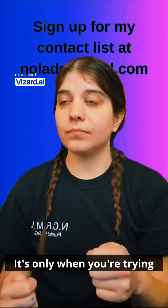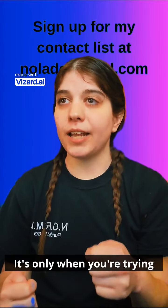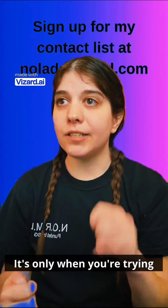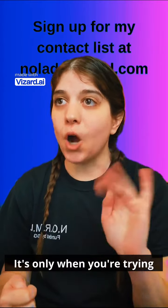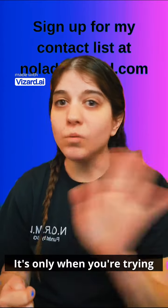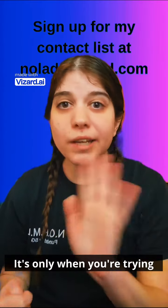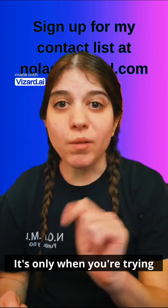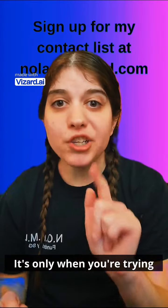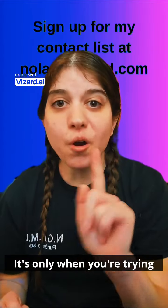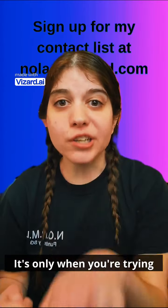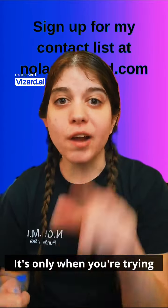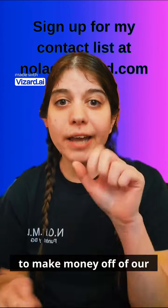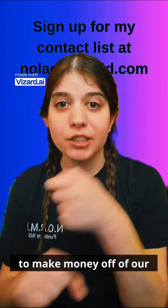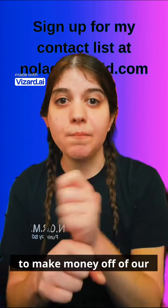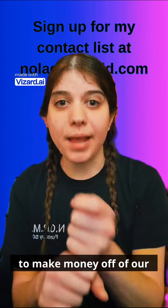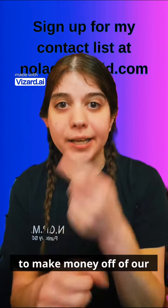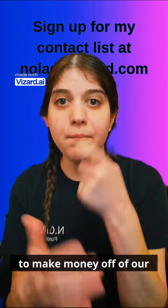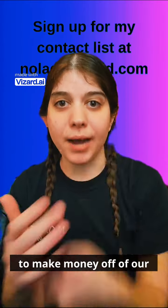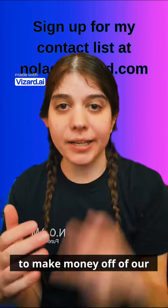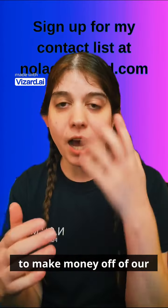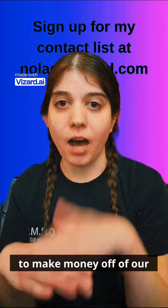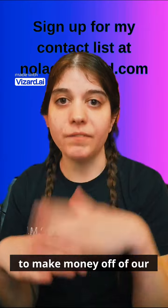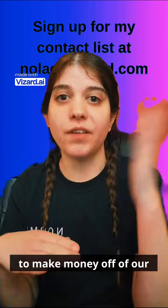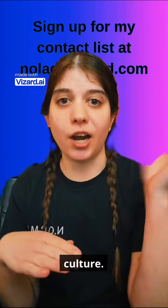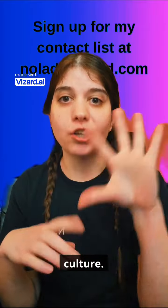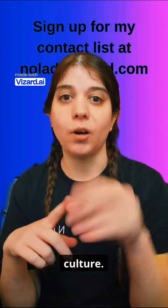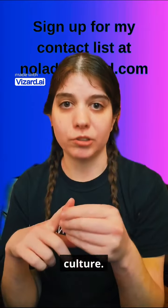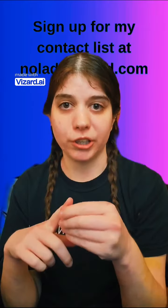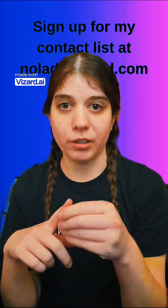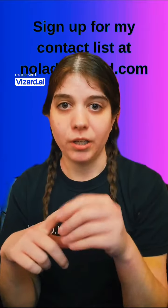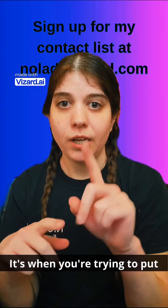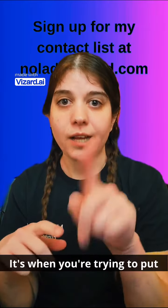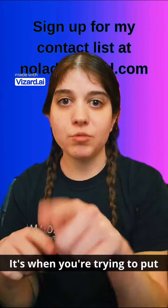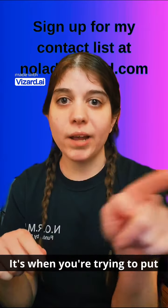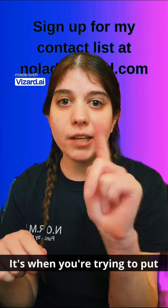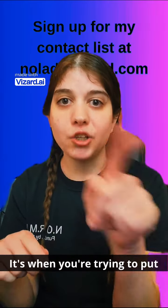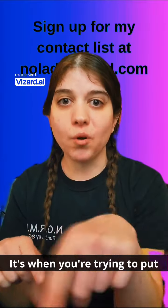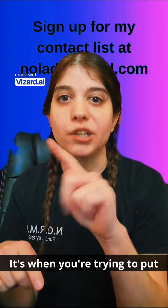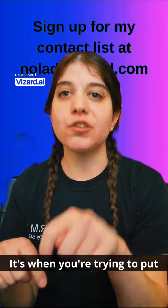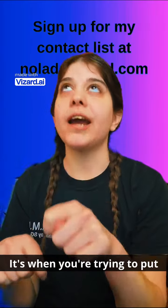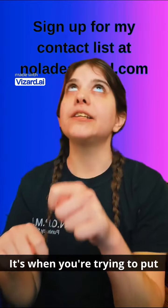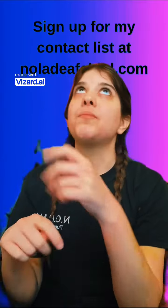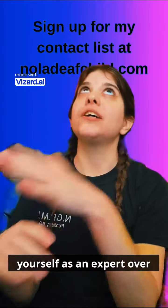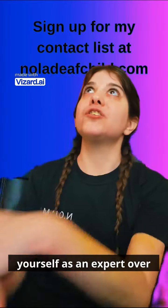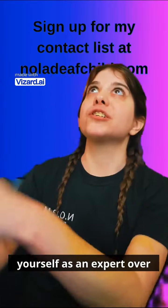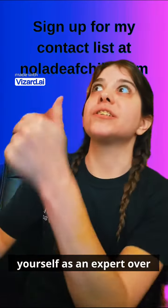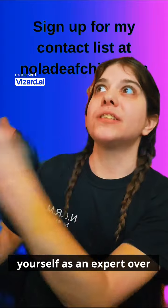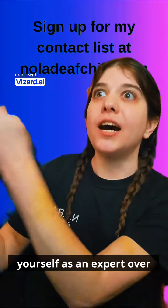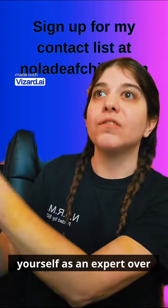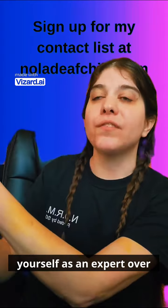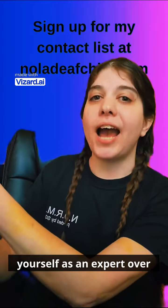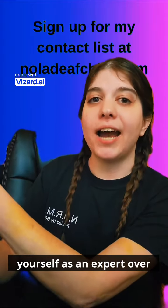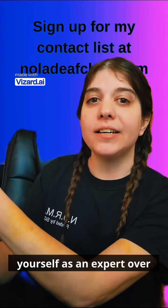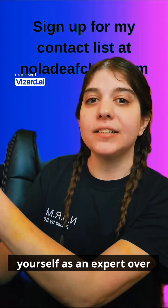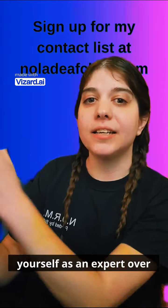It's only when you're trying to make money off of our culture. It's when you're trying to put yourself as an